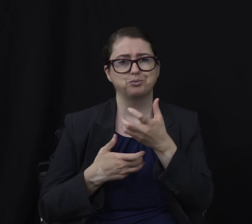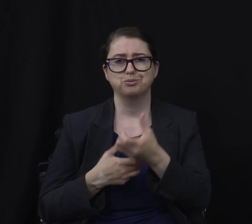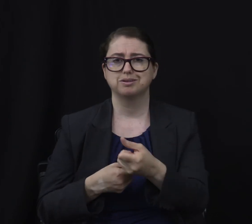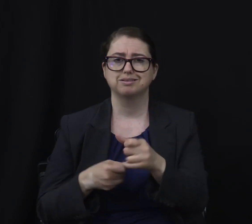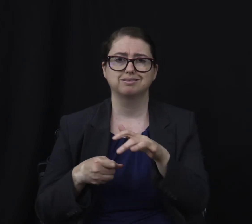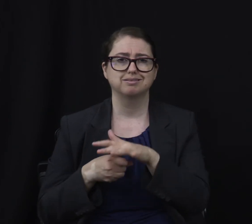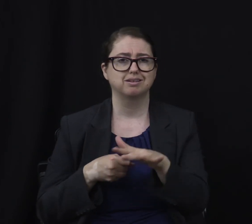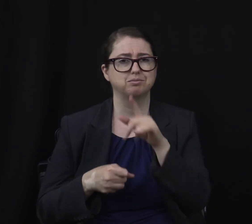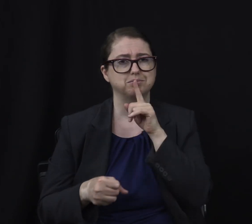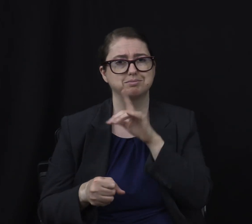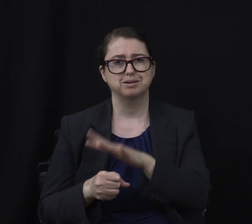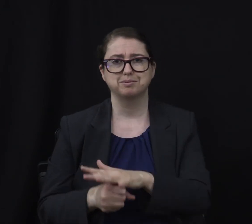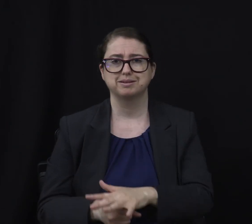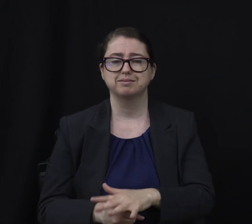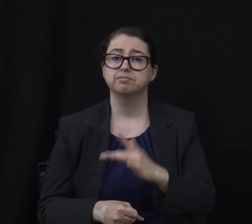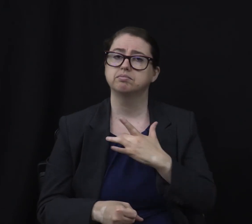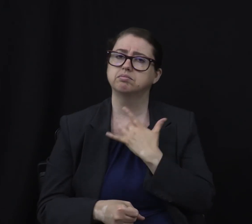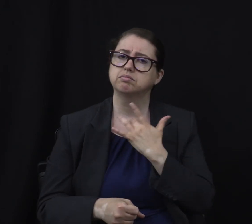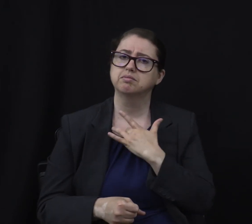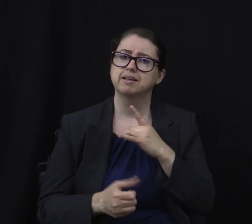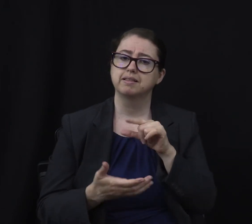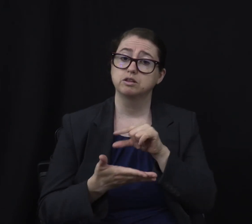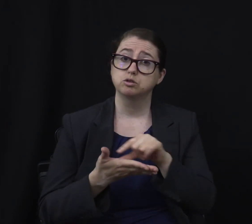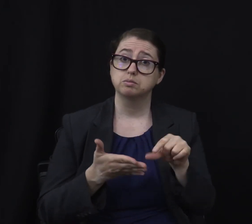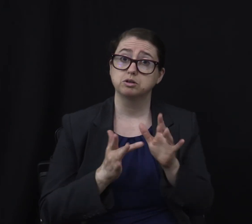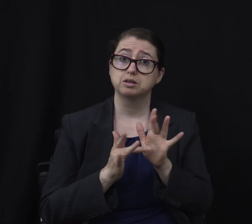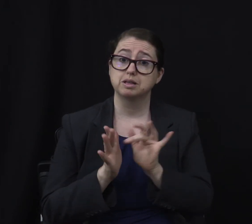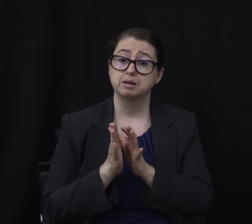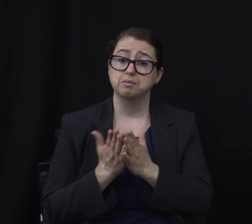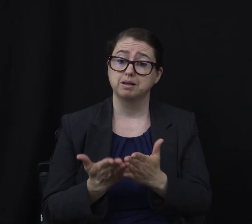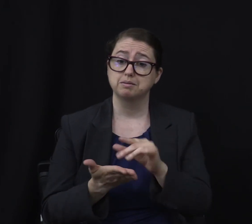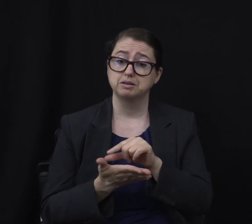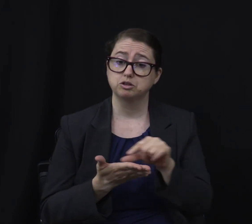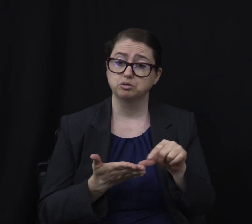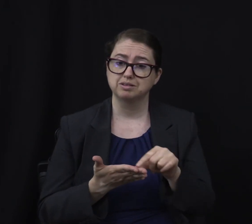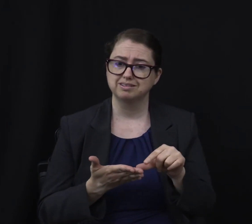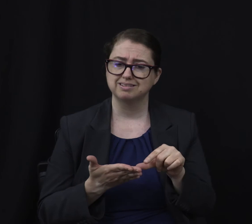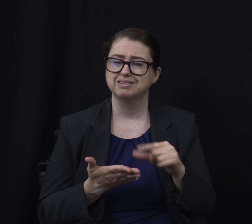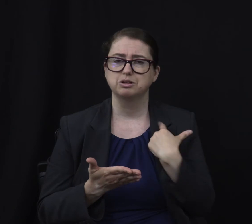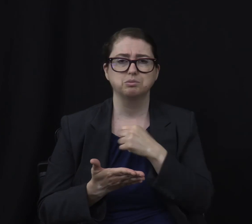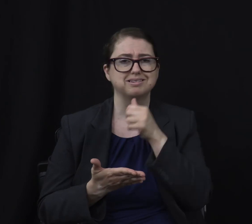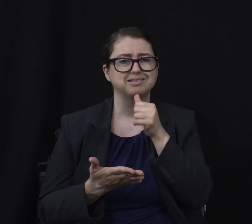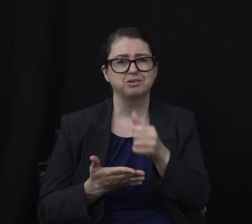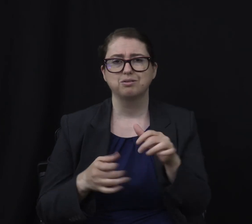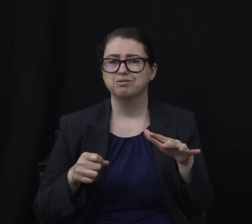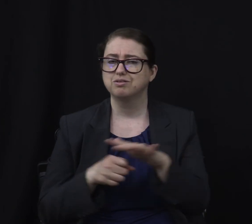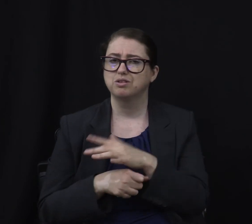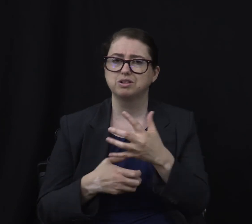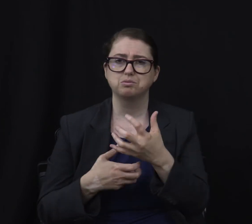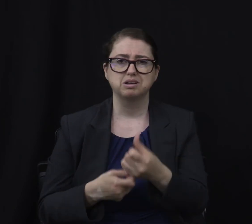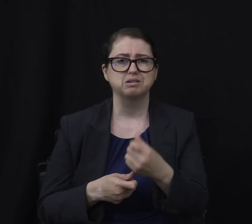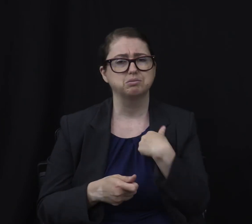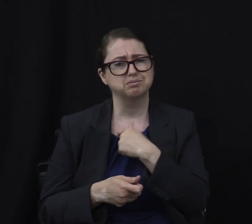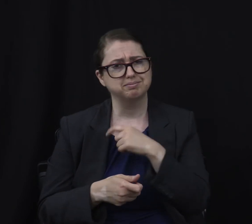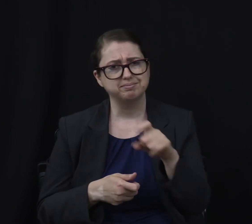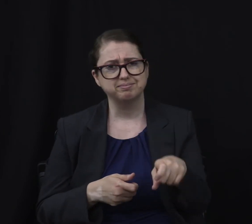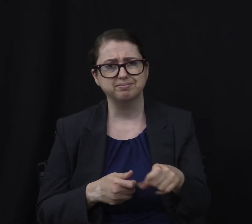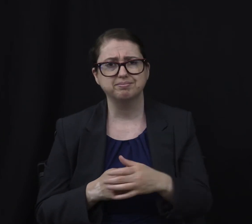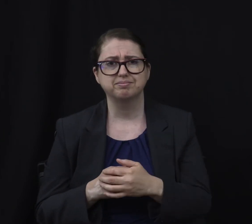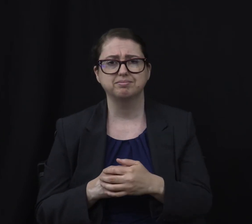I feel that the scriptures do not hold the lofty position of which they deserve. The enemy